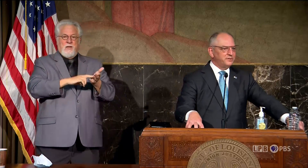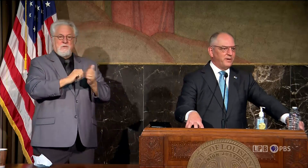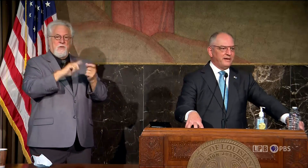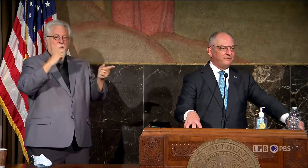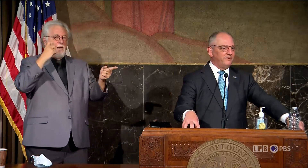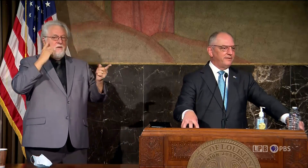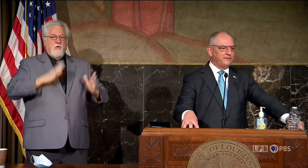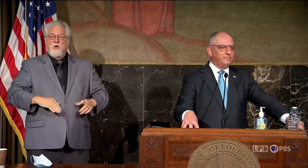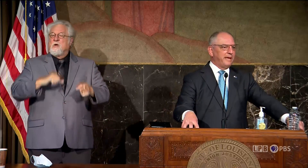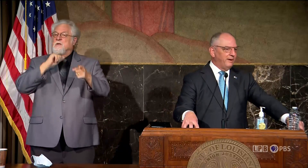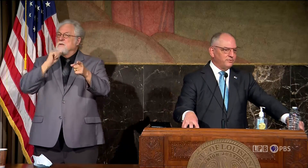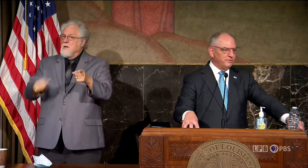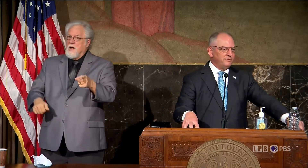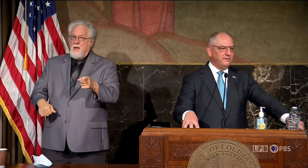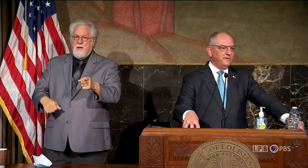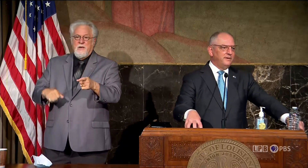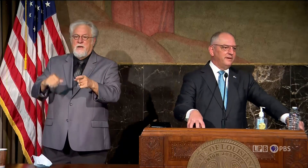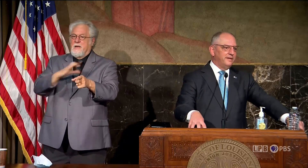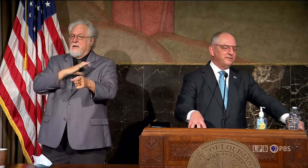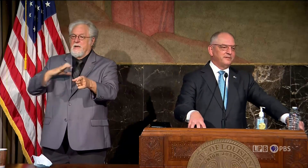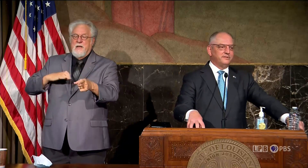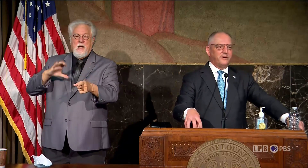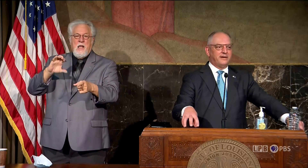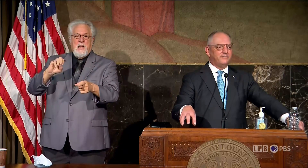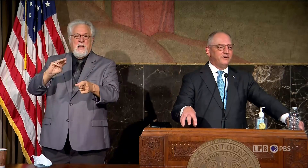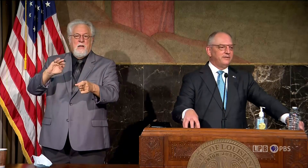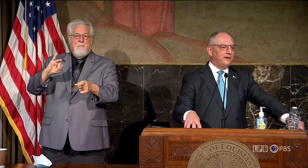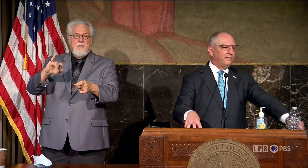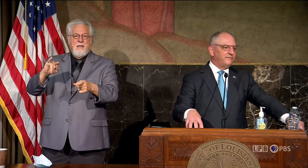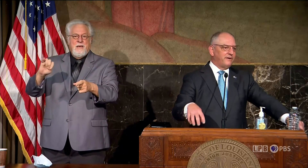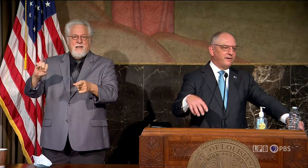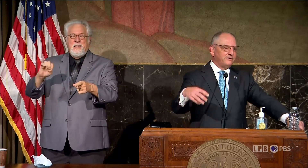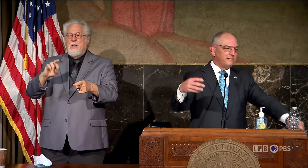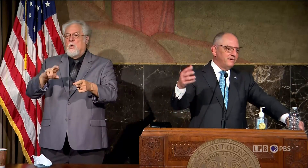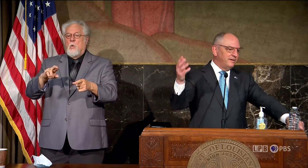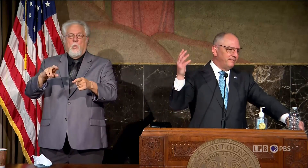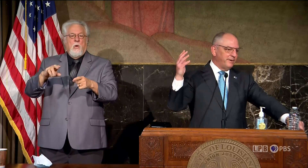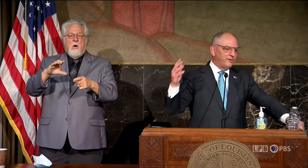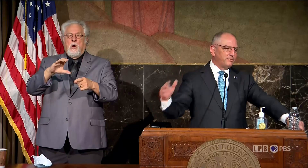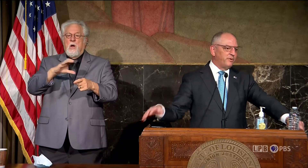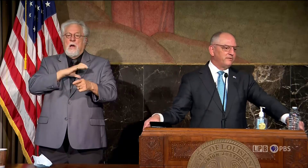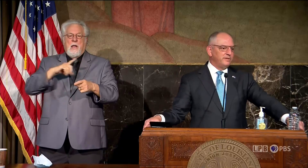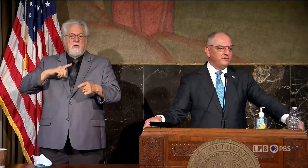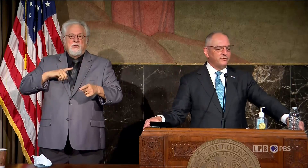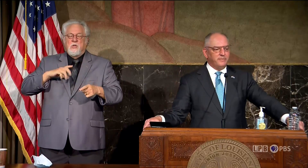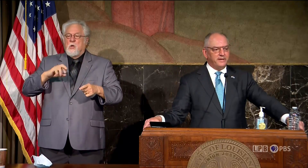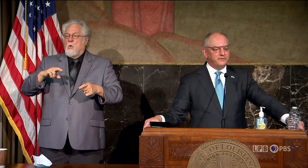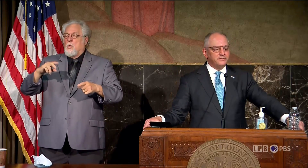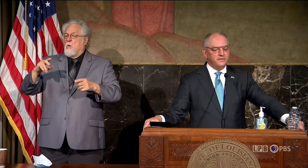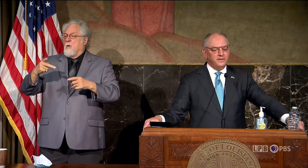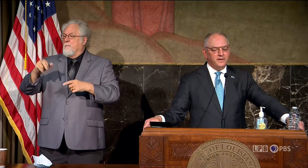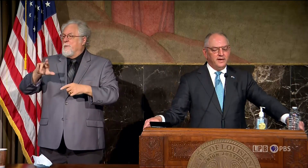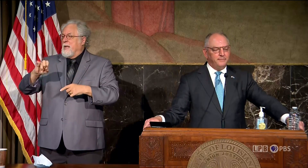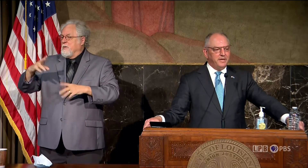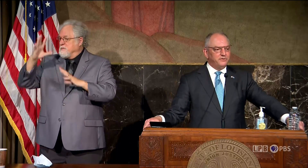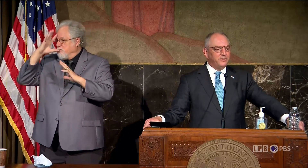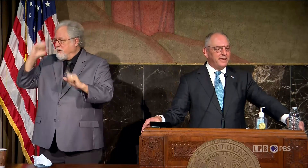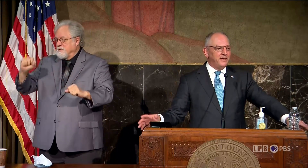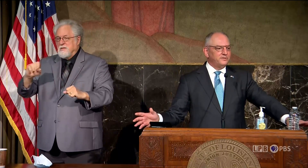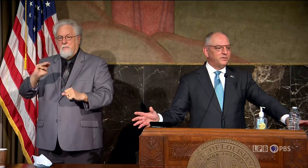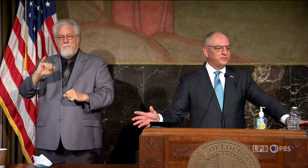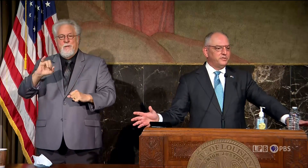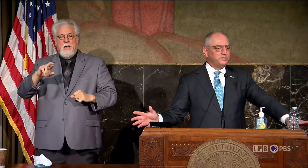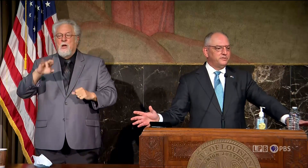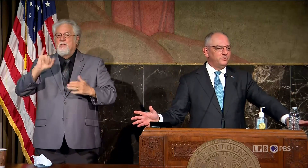doesn't contract with some council, doesn't contract with all the various parish presidents or mayors, and so